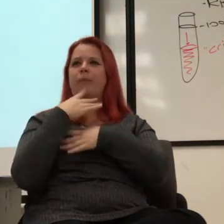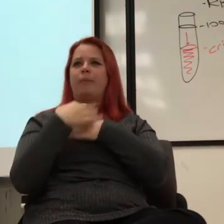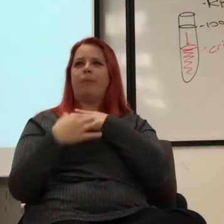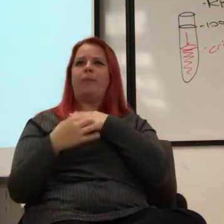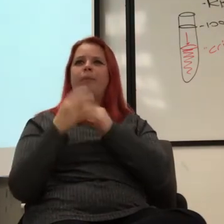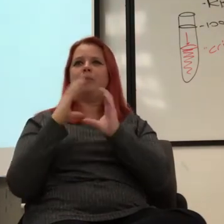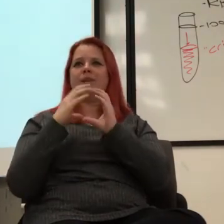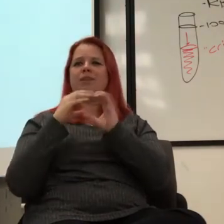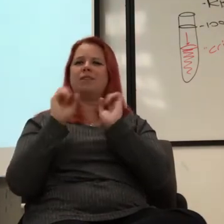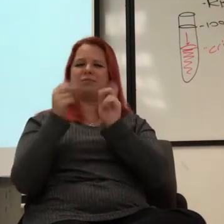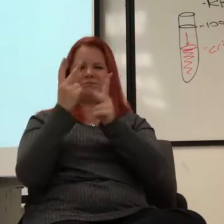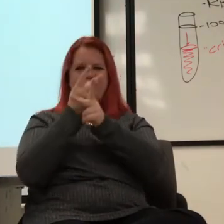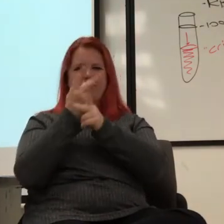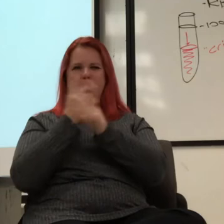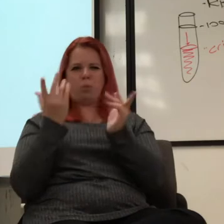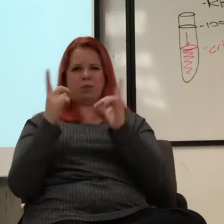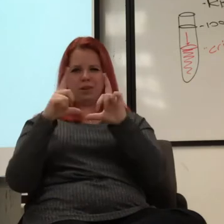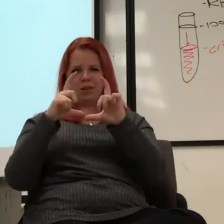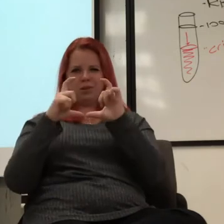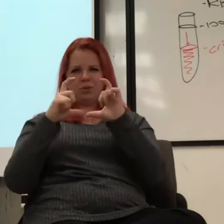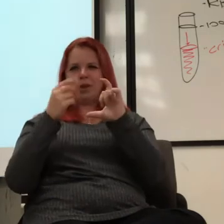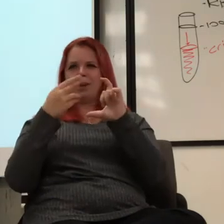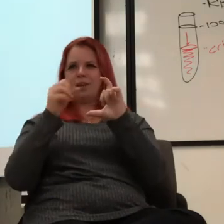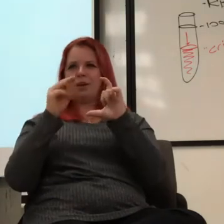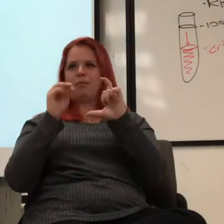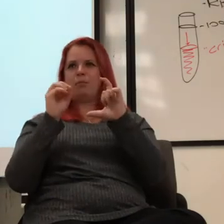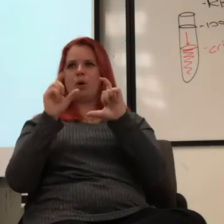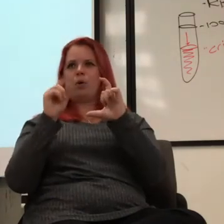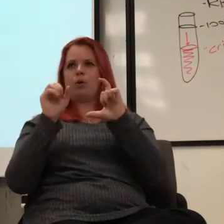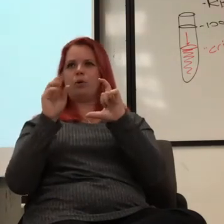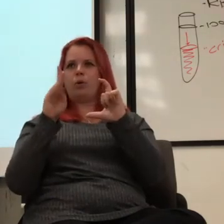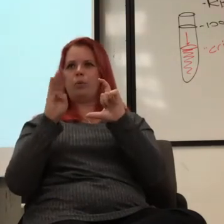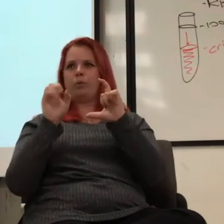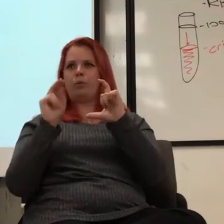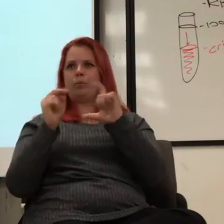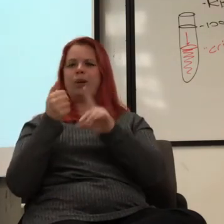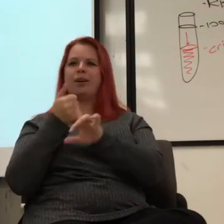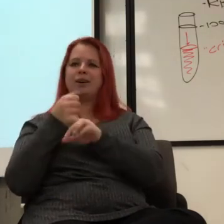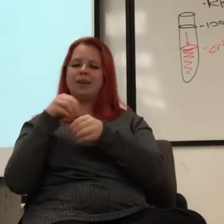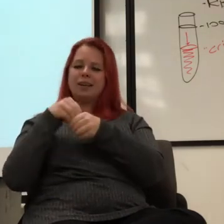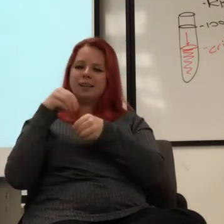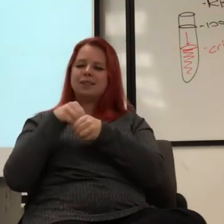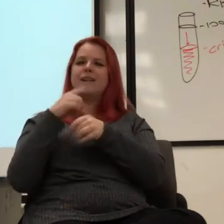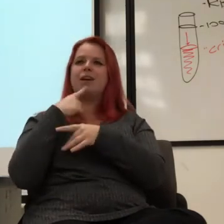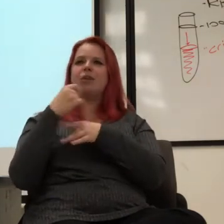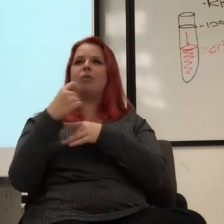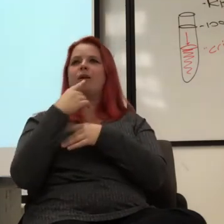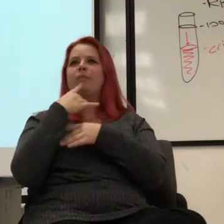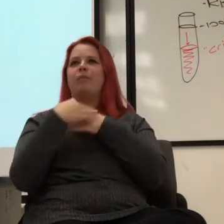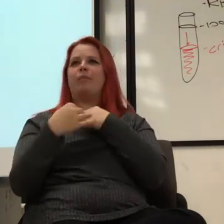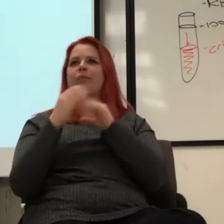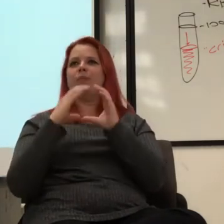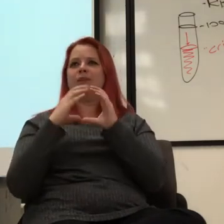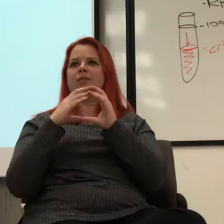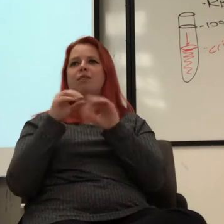concentration of hemoglobin in the red blood cells. Okay, and a normal range should be